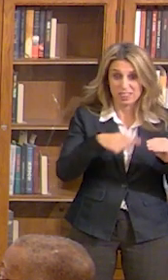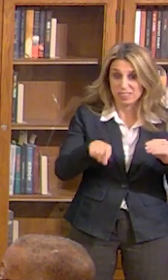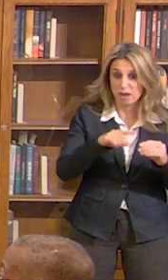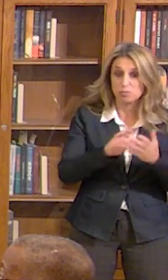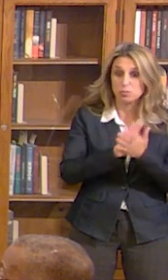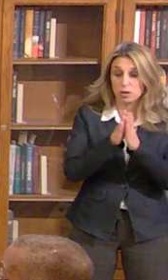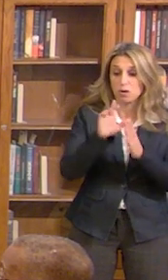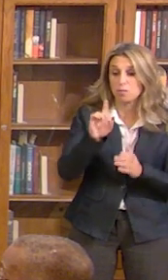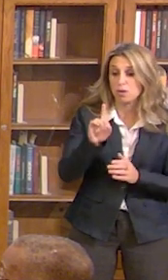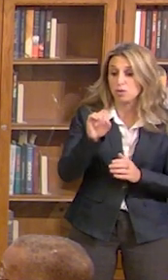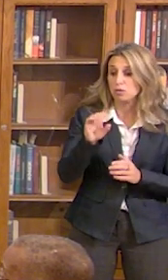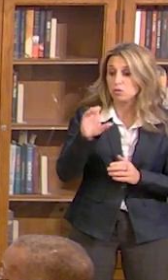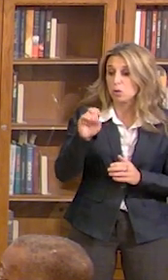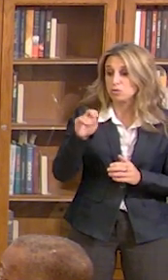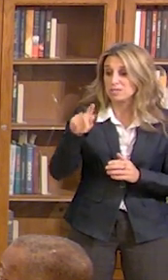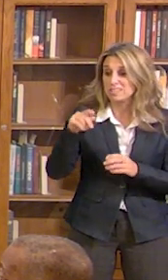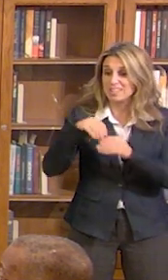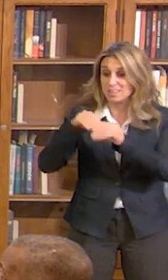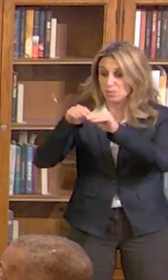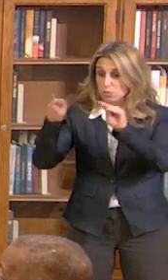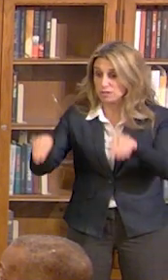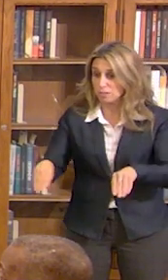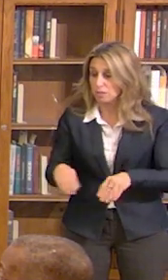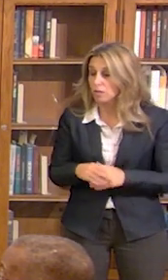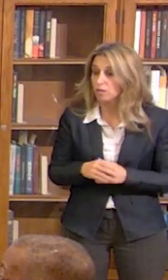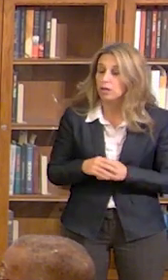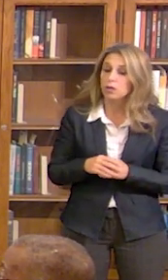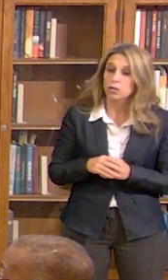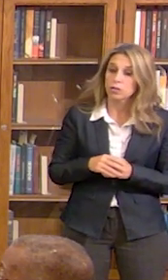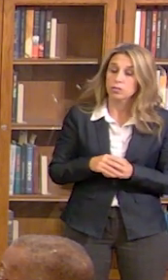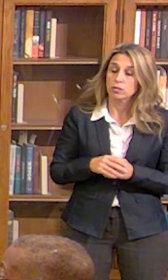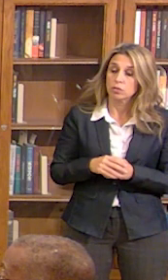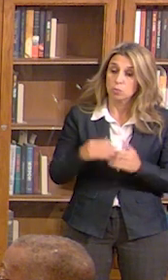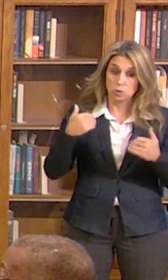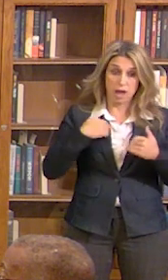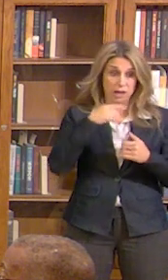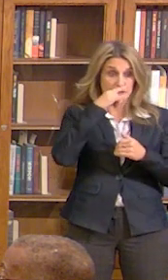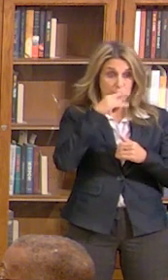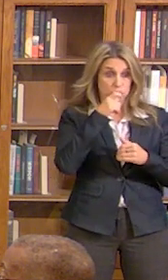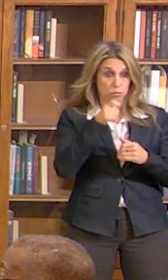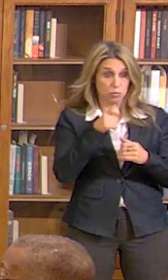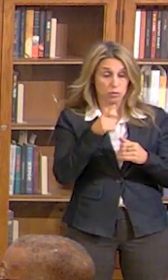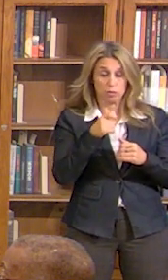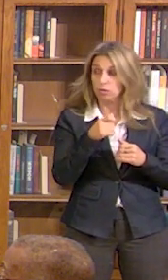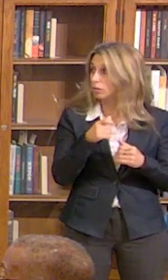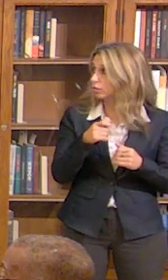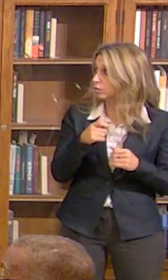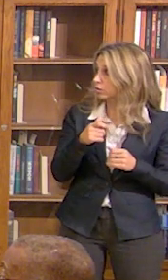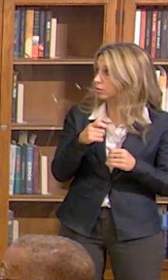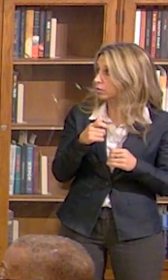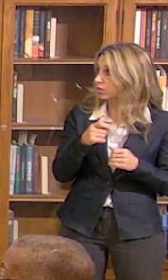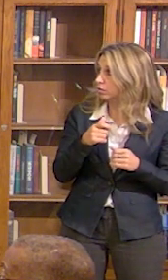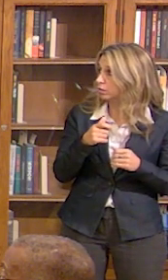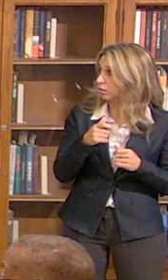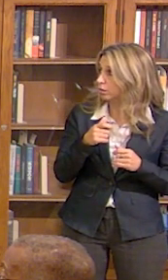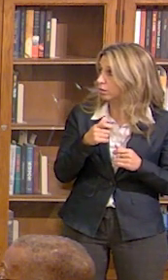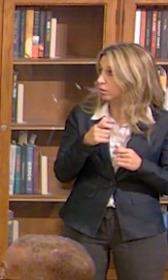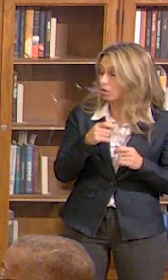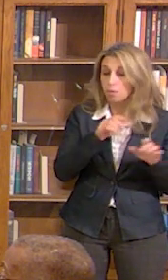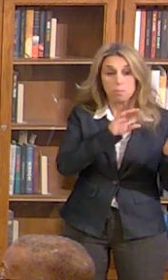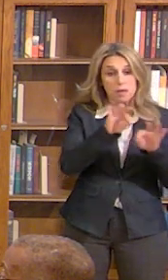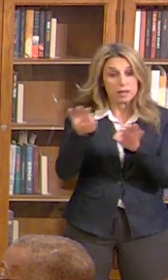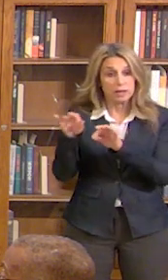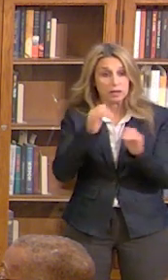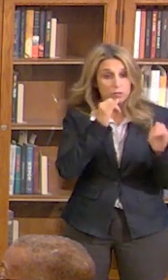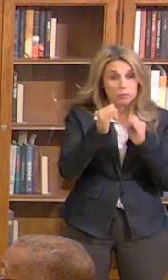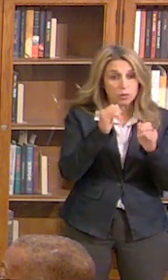be dosen we had kids who were picking and and and interviewing people they would